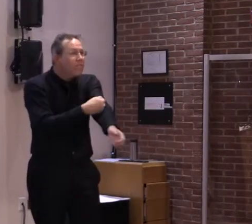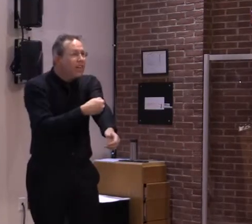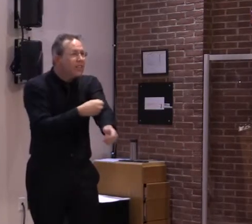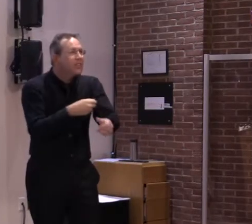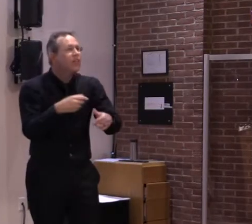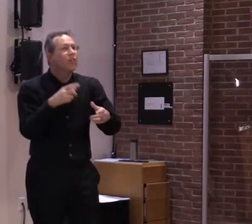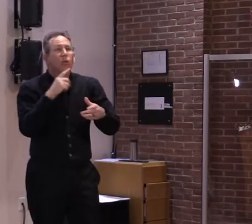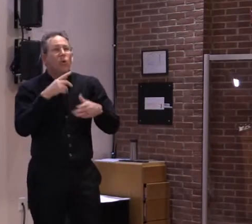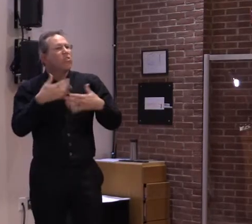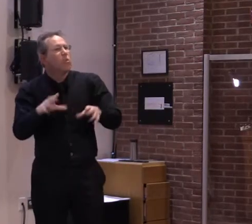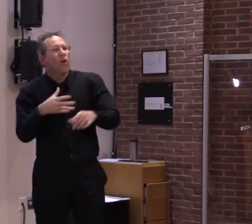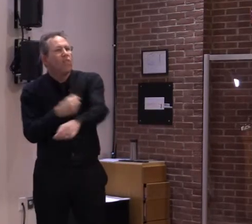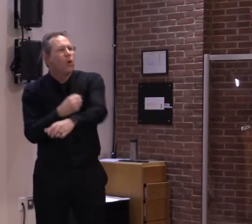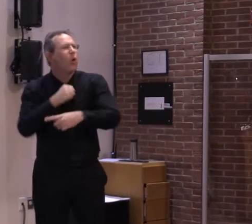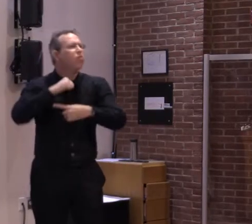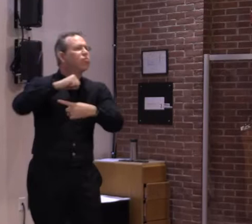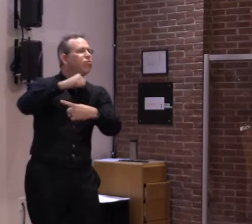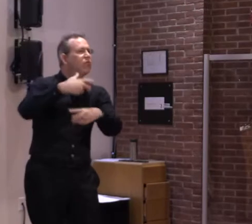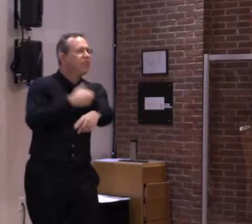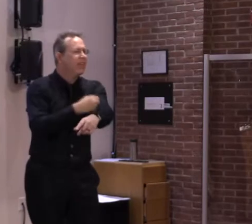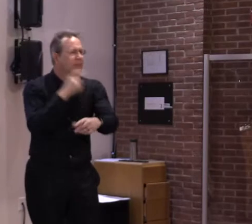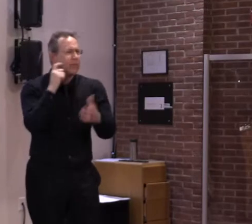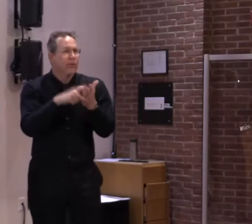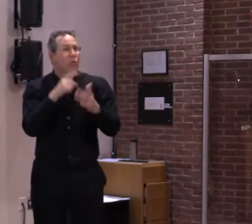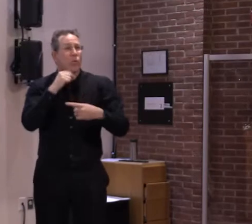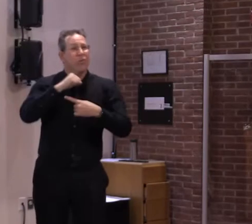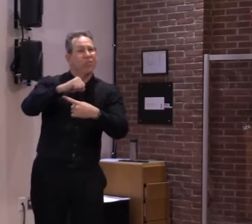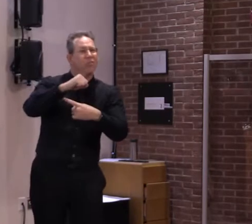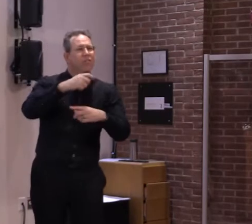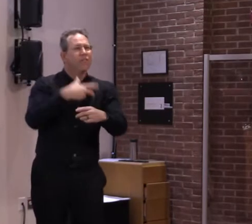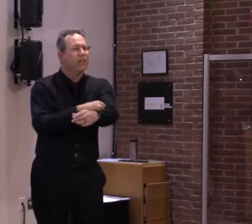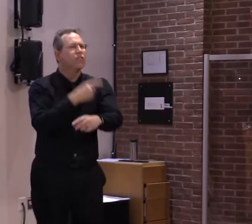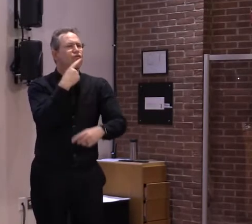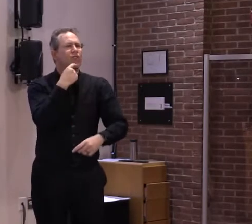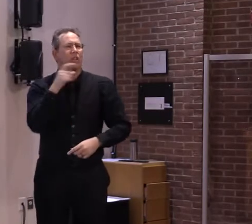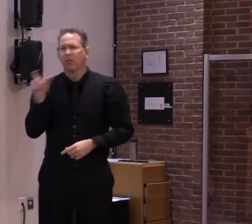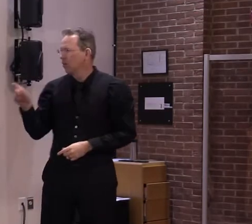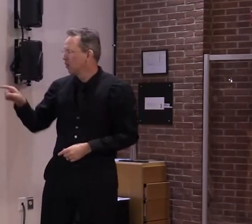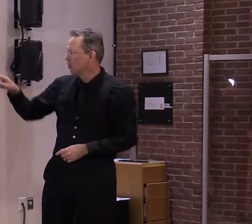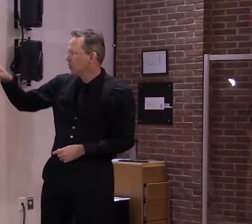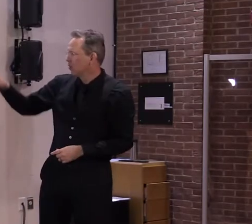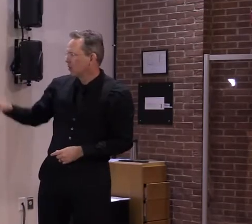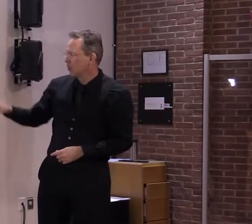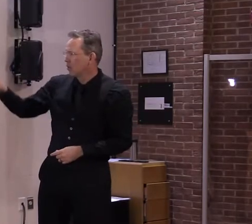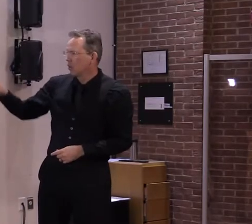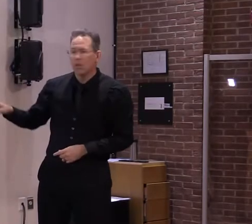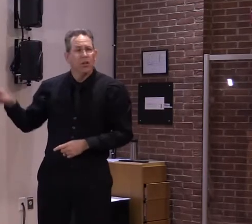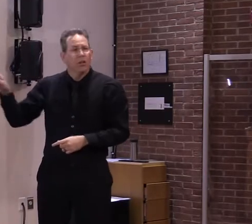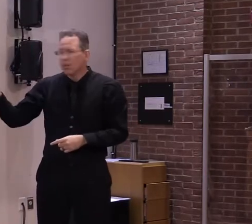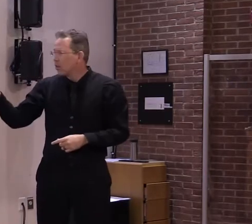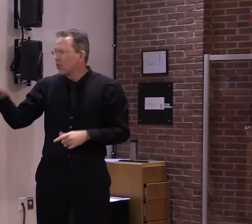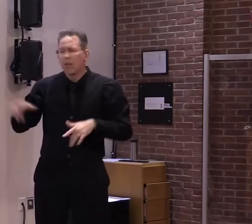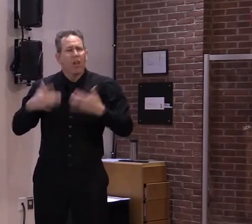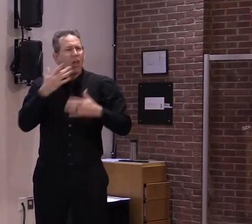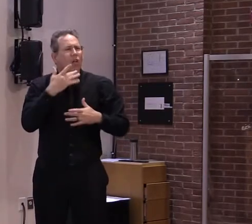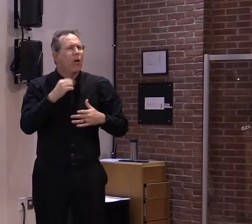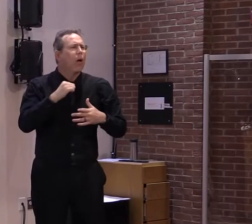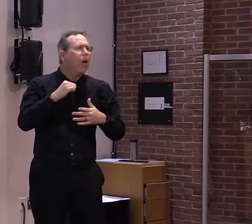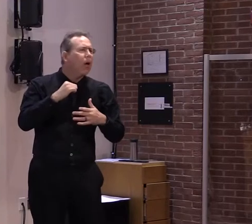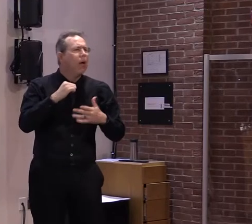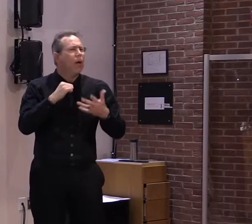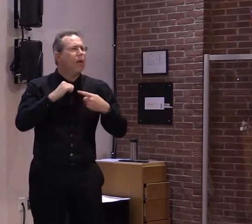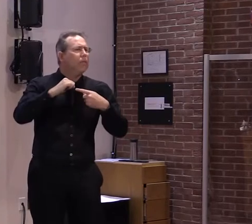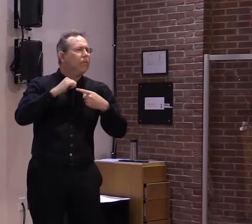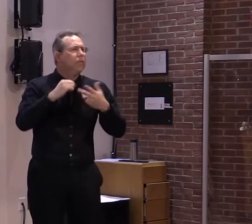88% indicate that they will definitely or probably get a COVID-19 vaccine, the highest response rate in